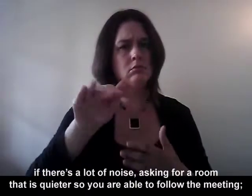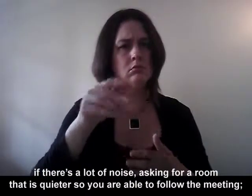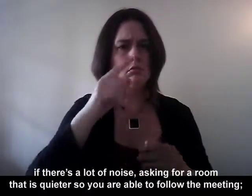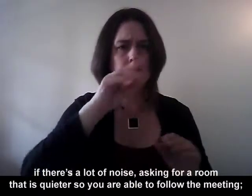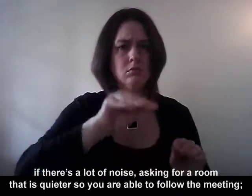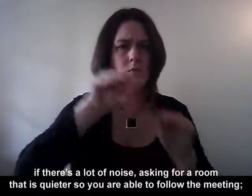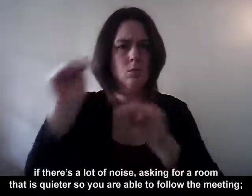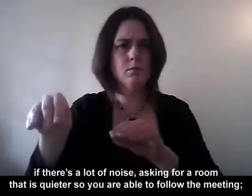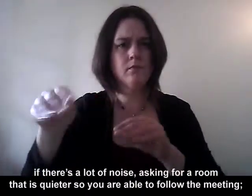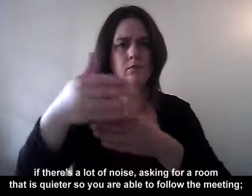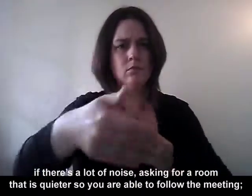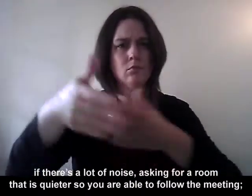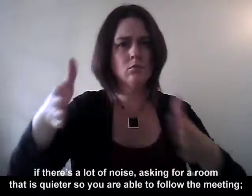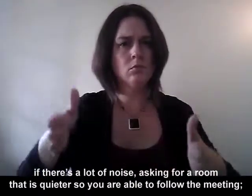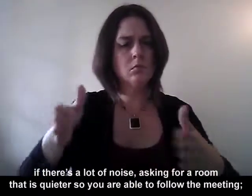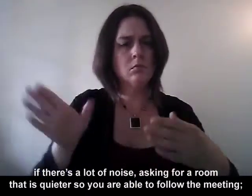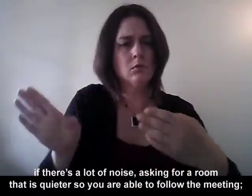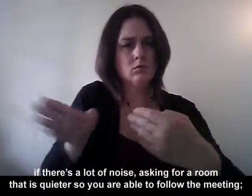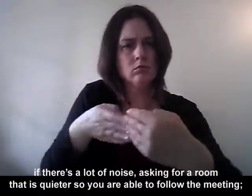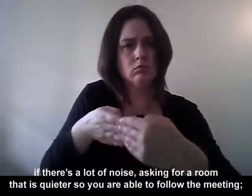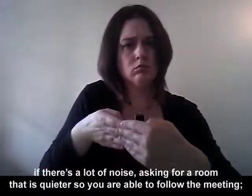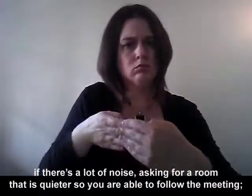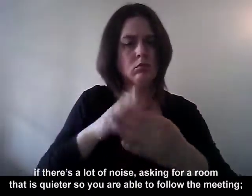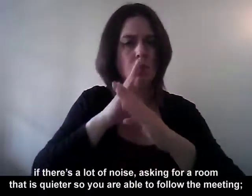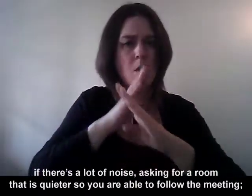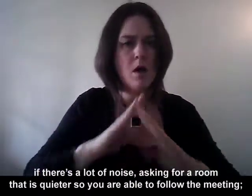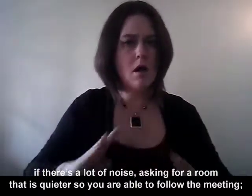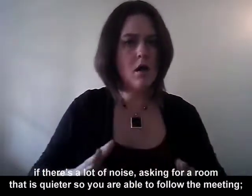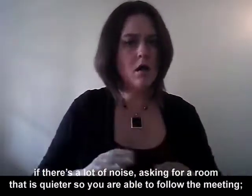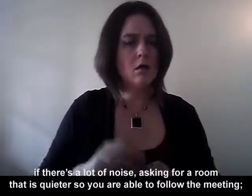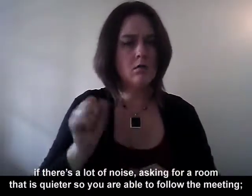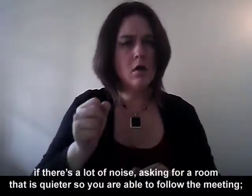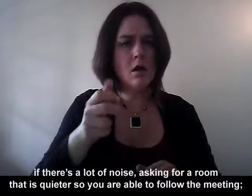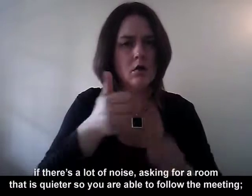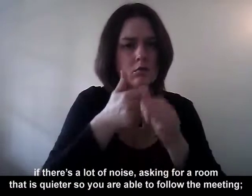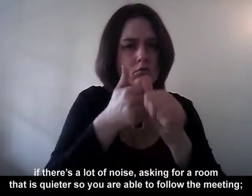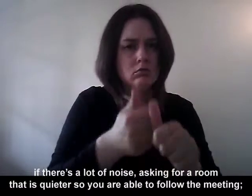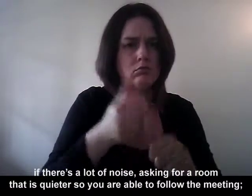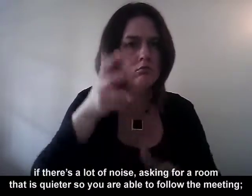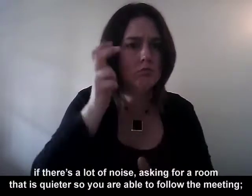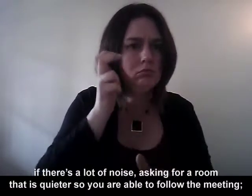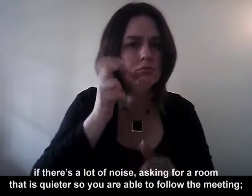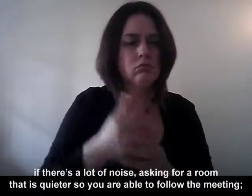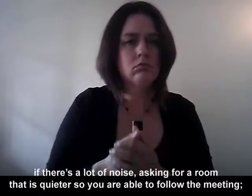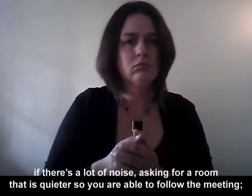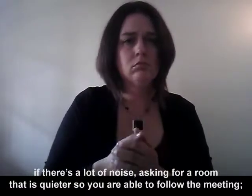If there's a lot of noise, asking for a room that is quieter so you are able to follow the meeting.